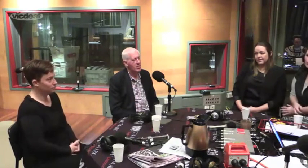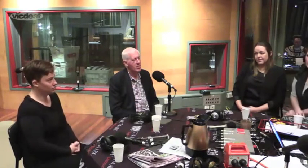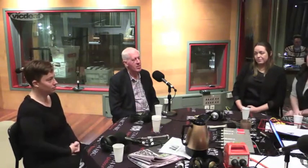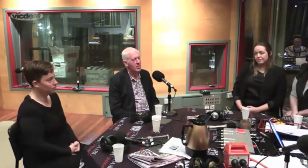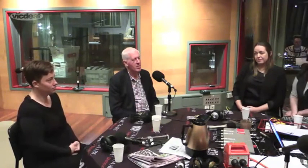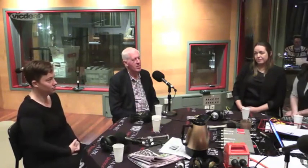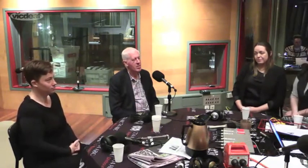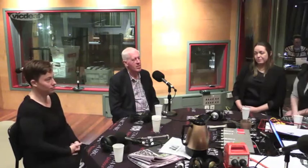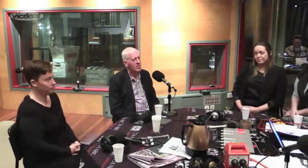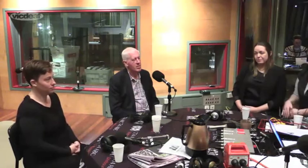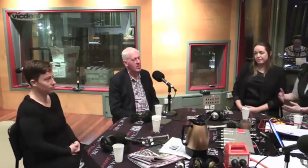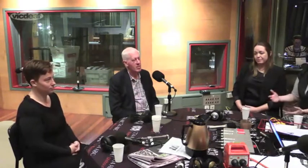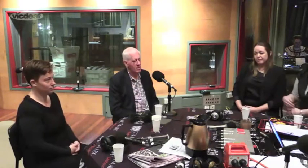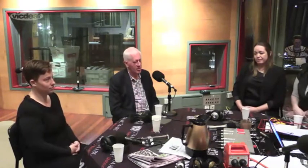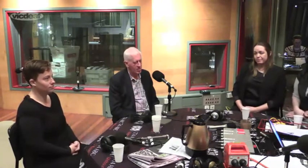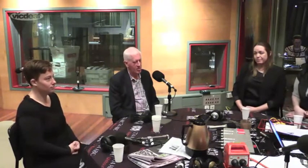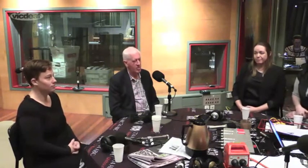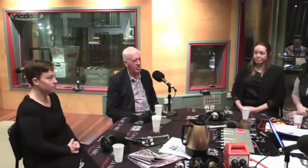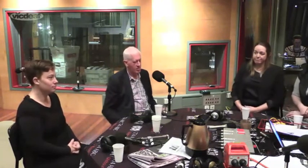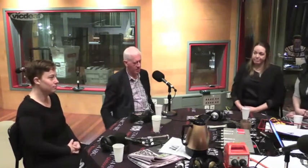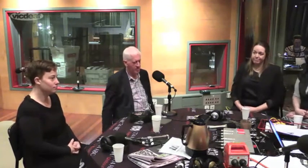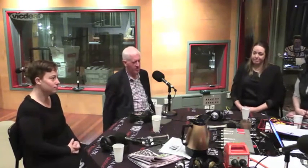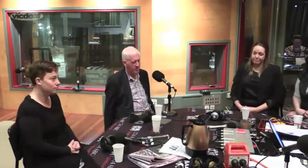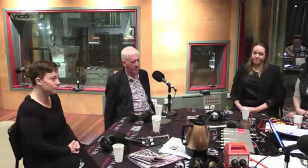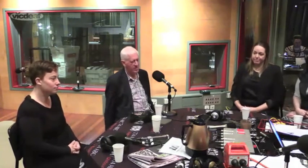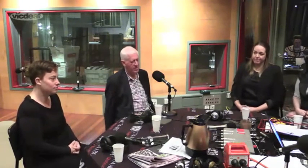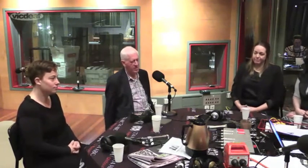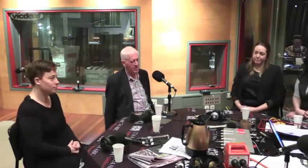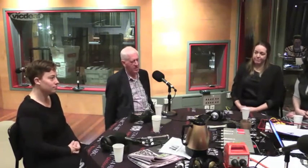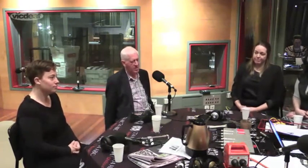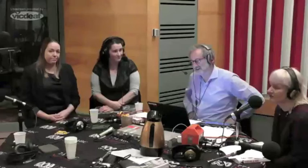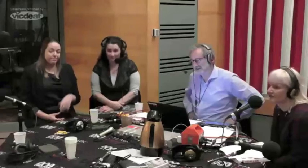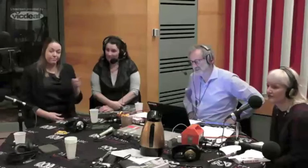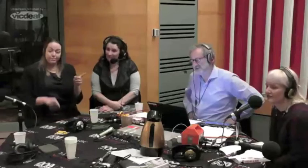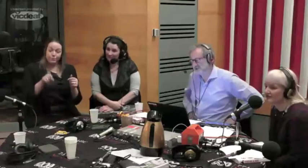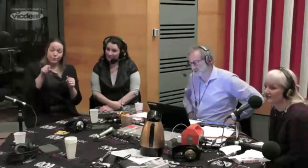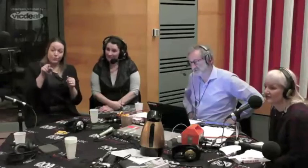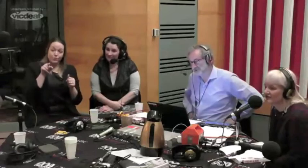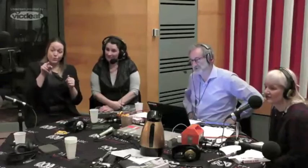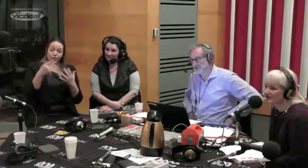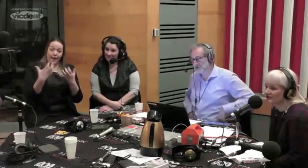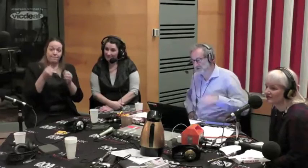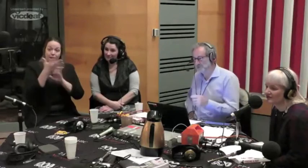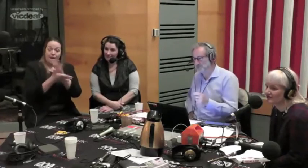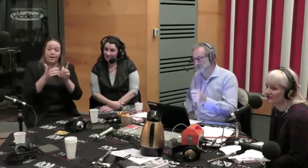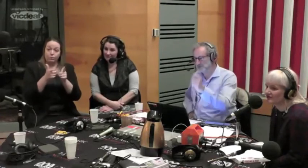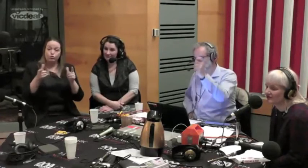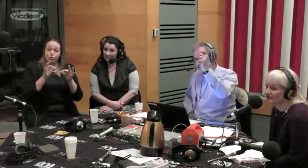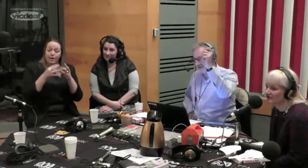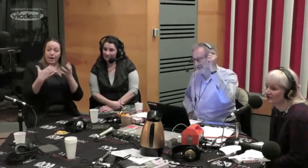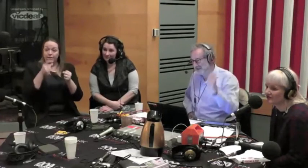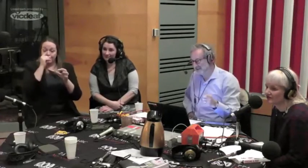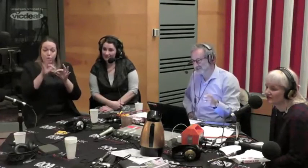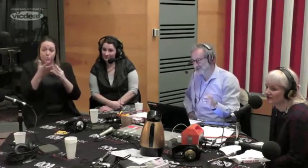And it's important to know that sign languages around the world are all different. Mm. So there's capacity there for sure. Do you get sign language interpreters who interpret